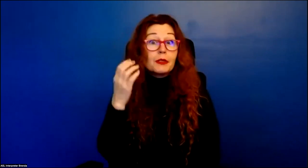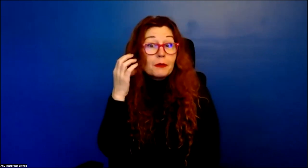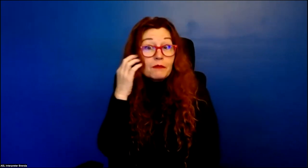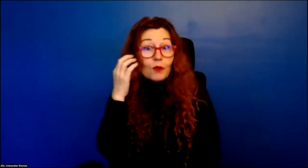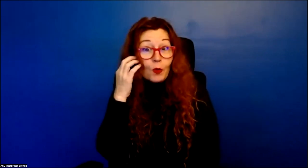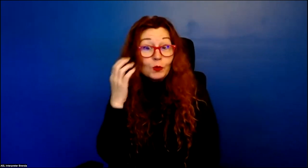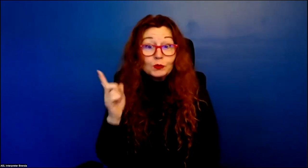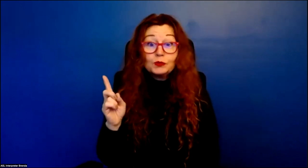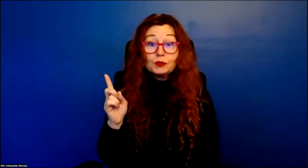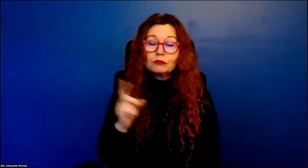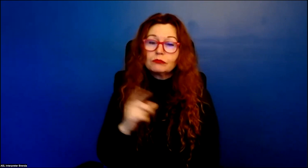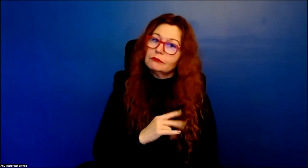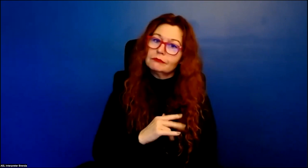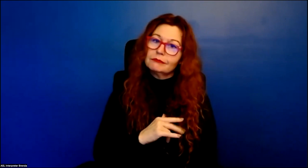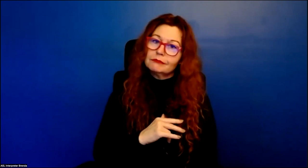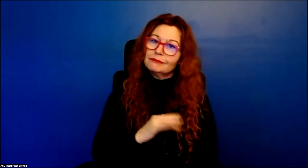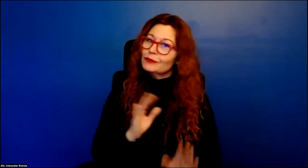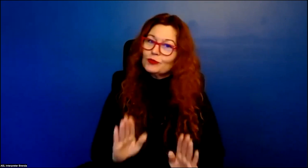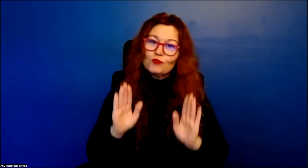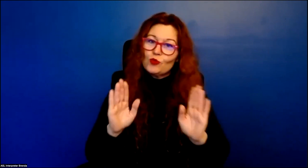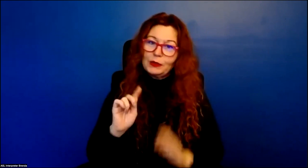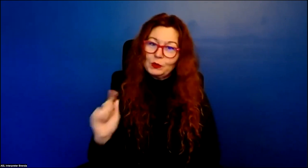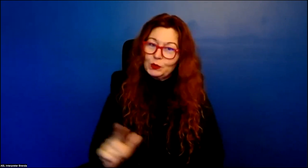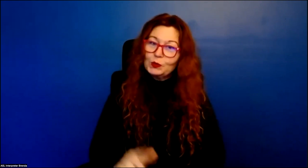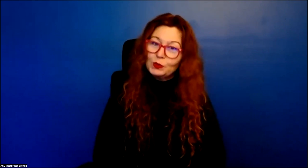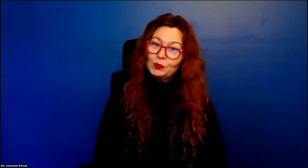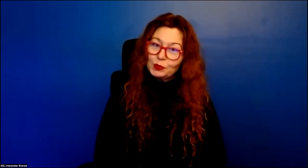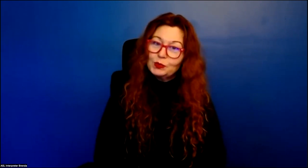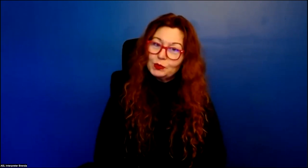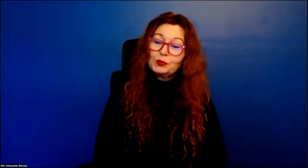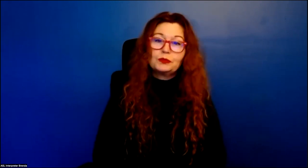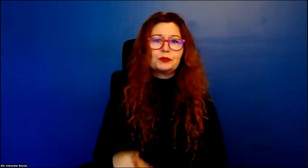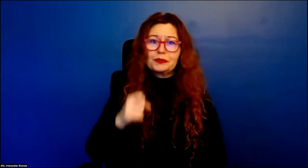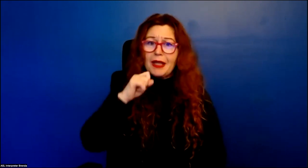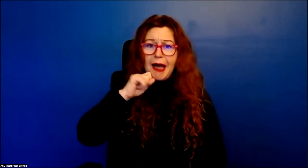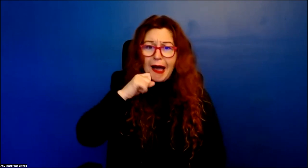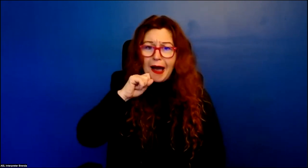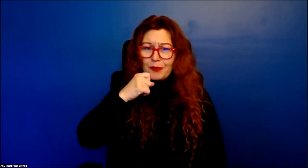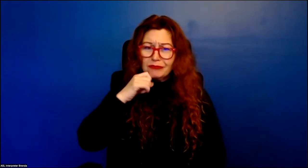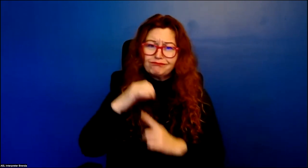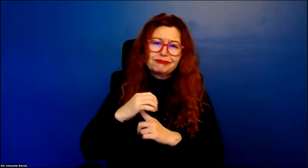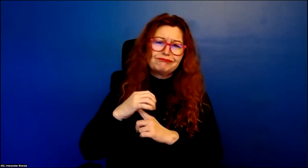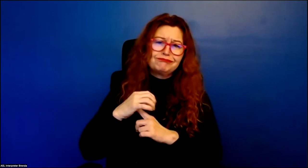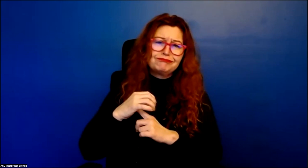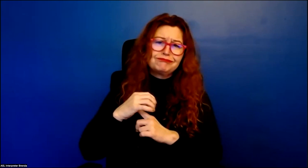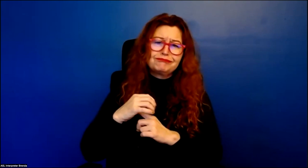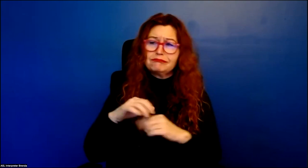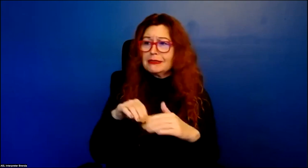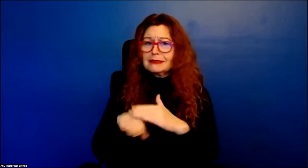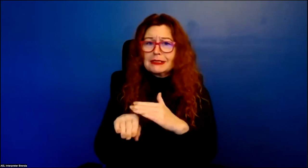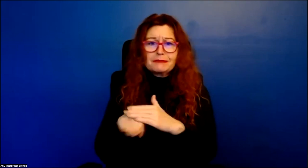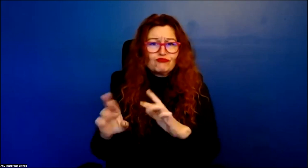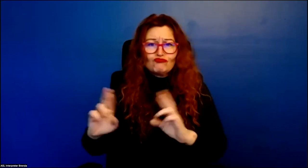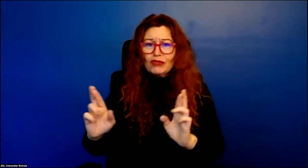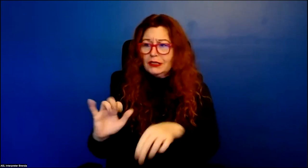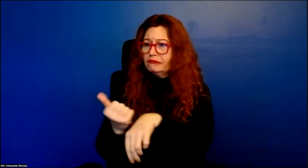a wonderful tool. And I love how the Apple products have these built-in accessibility features, and they're always